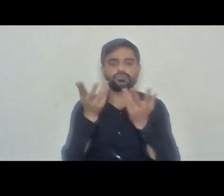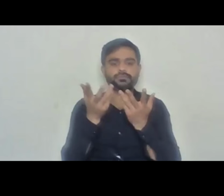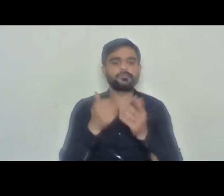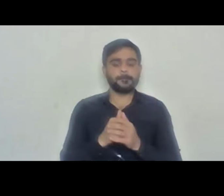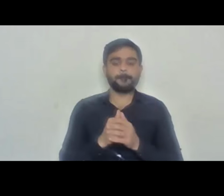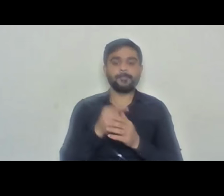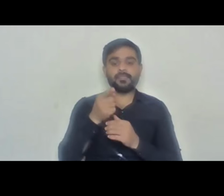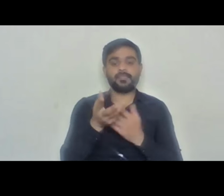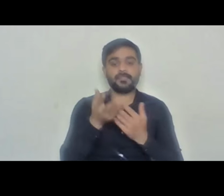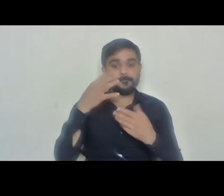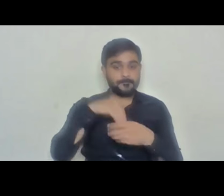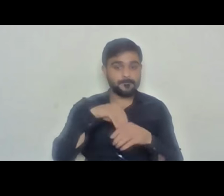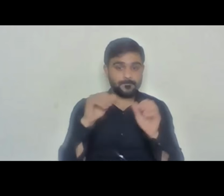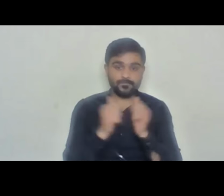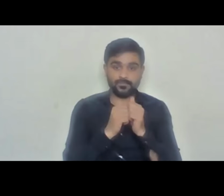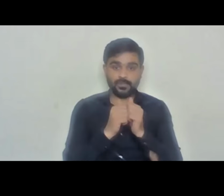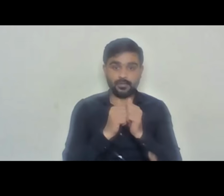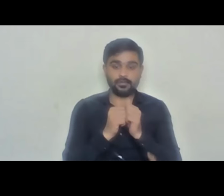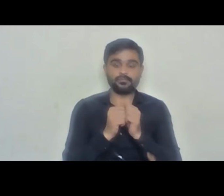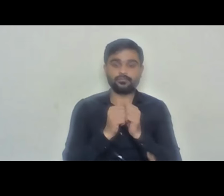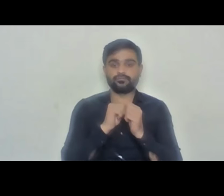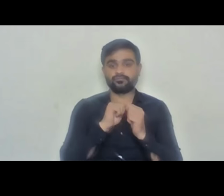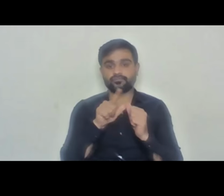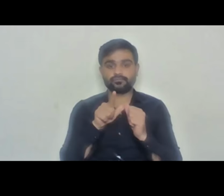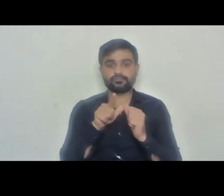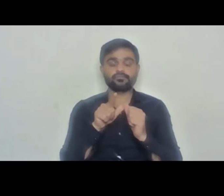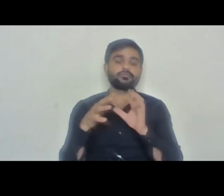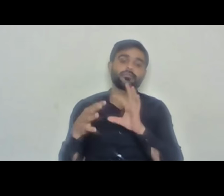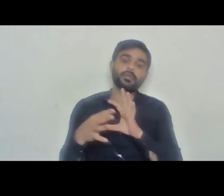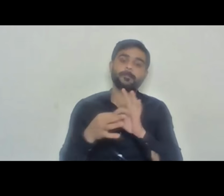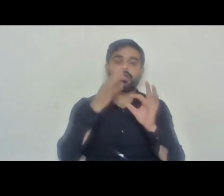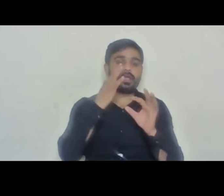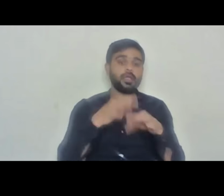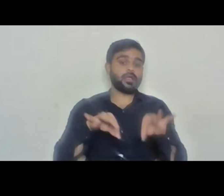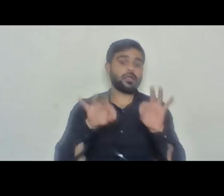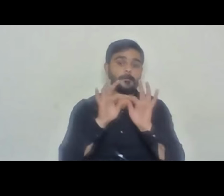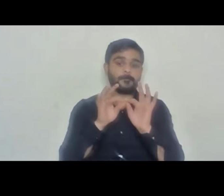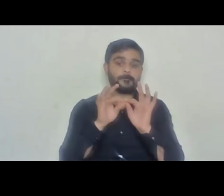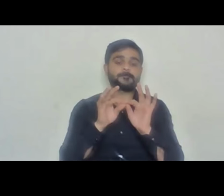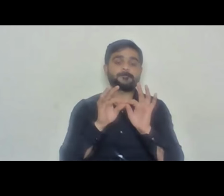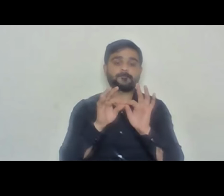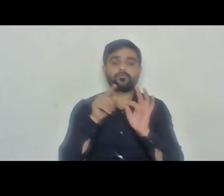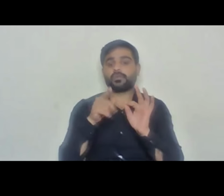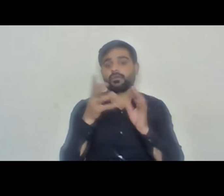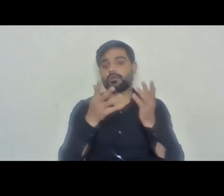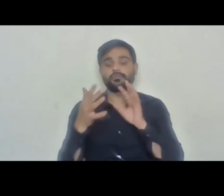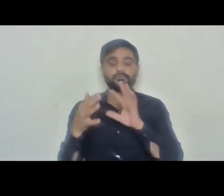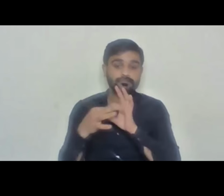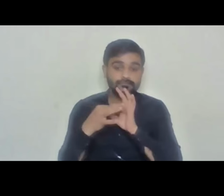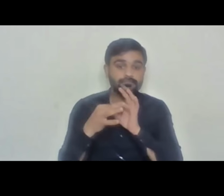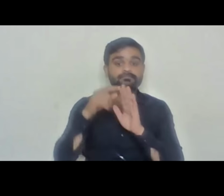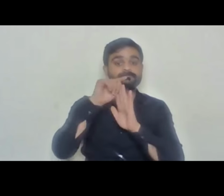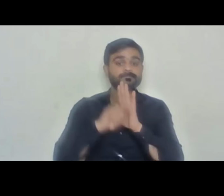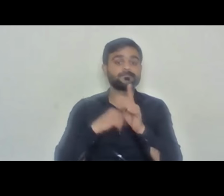how do you deal with all of that also becomes important, and it relates to the ethics that